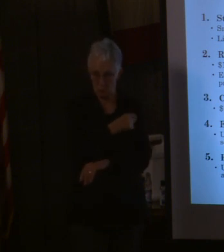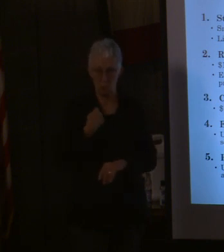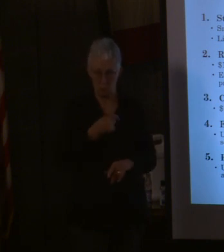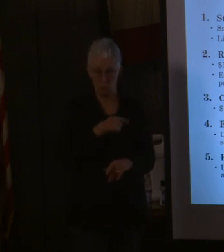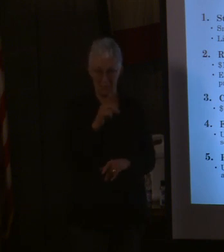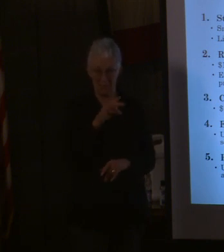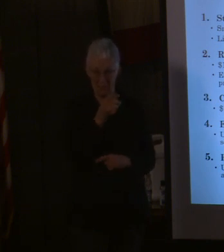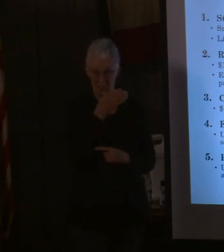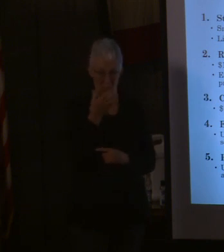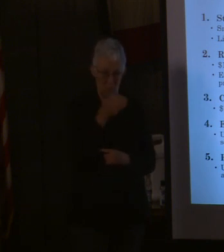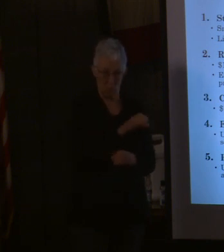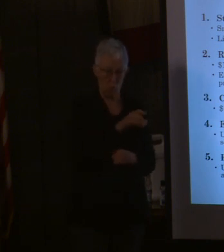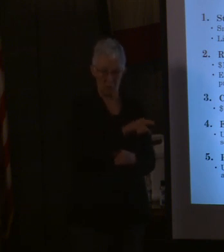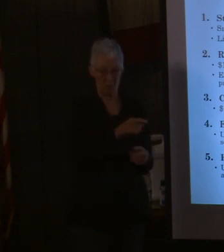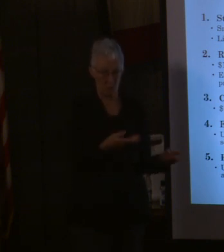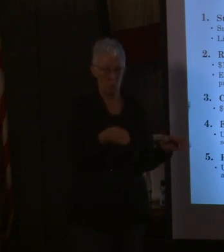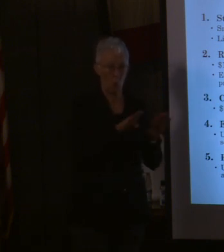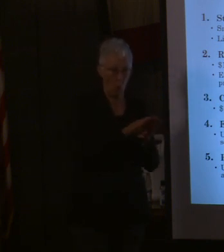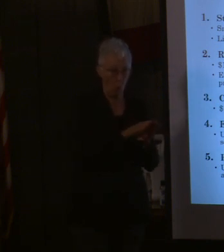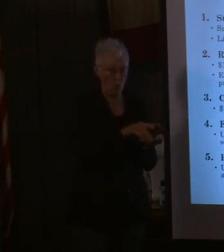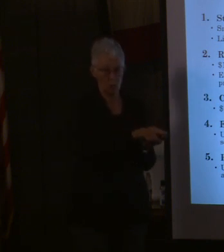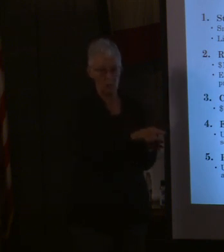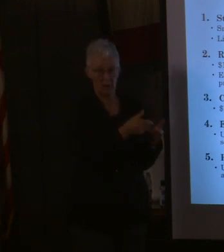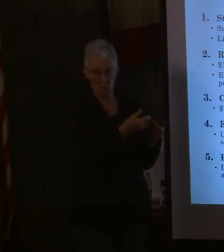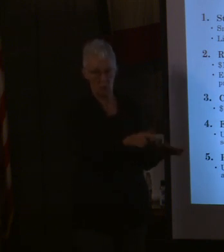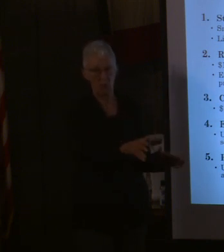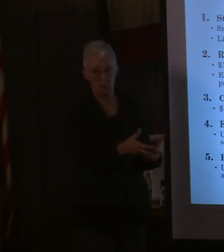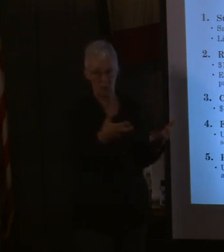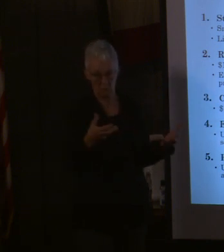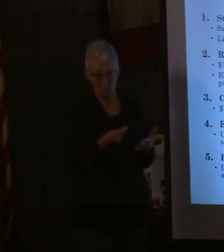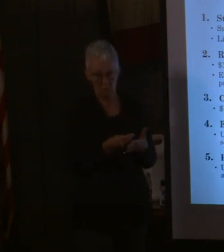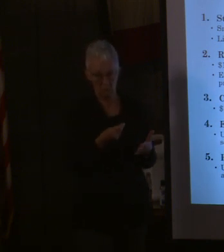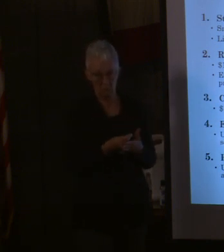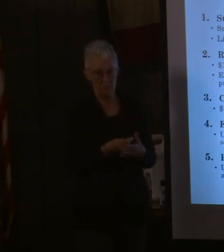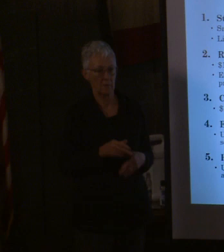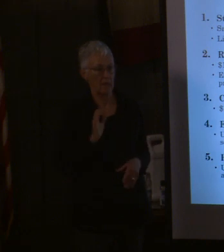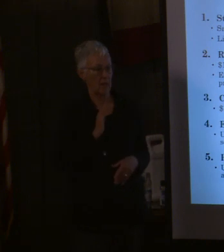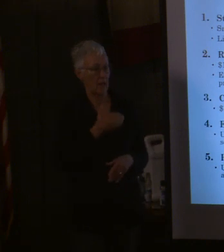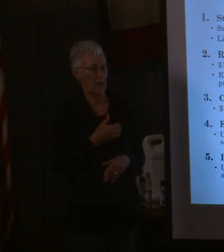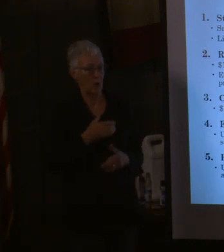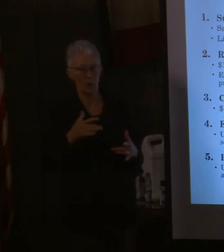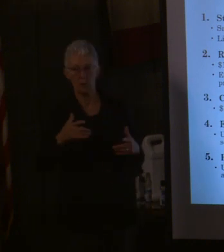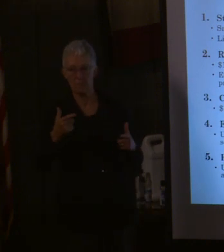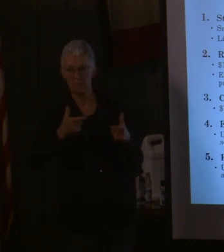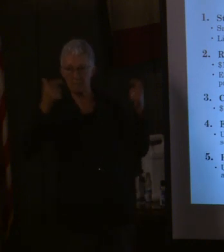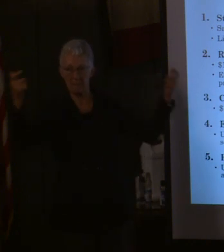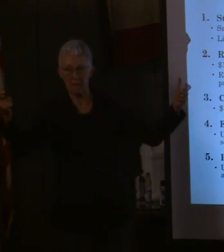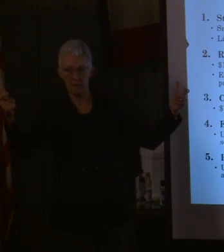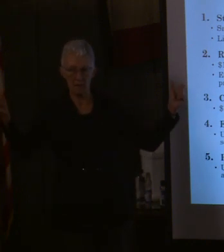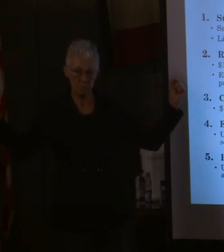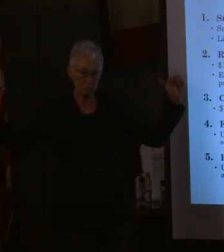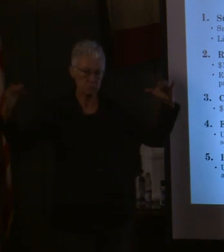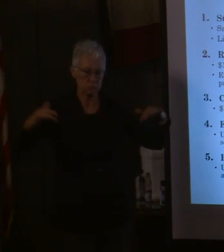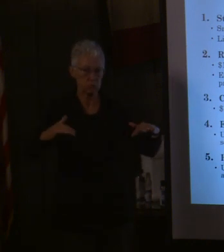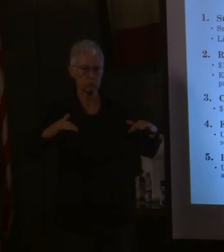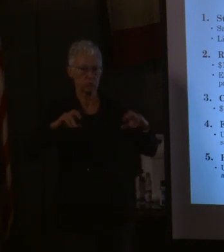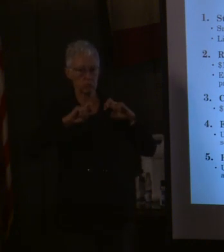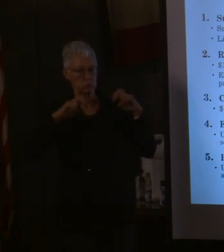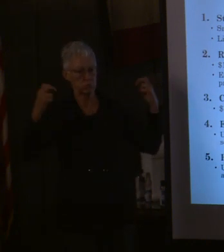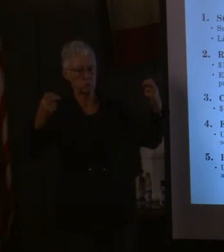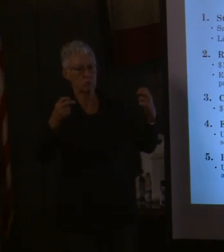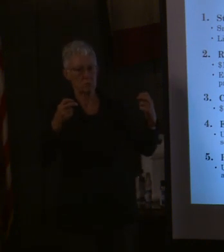time. We saw that they've been impacted. We saw that our event centers have been impacted. We saw that